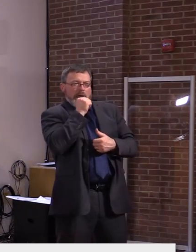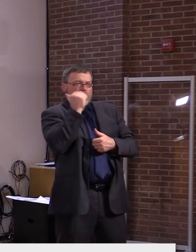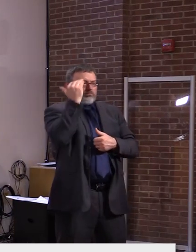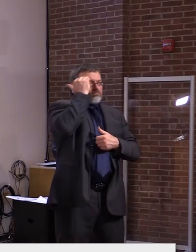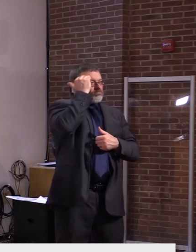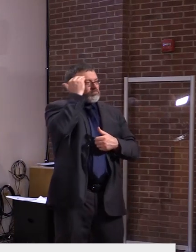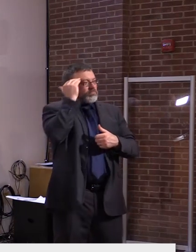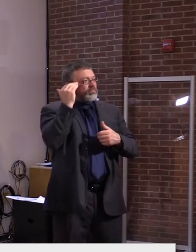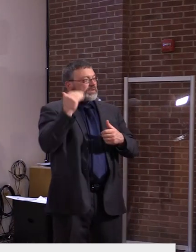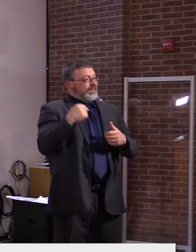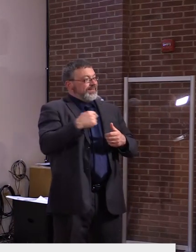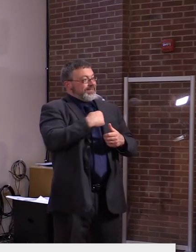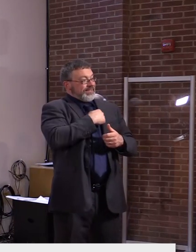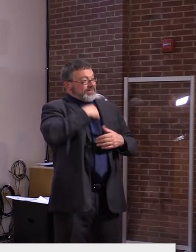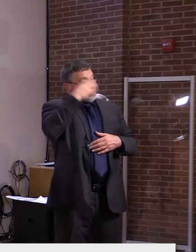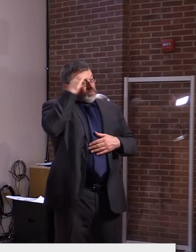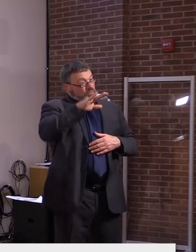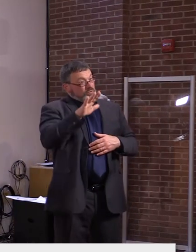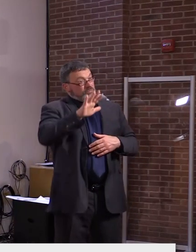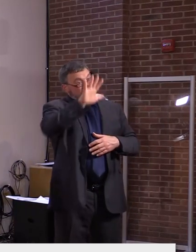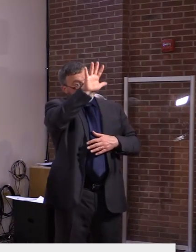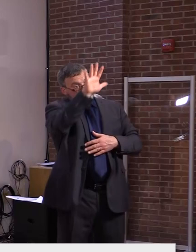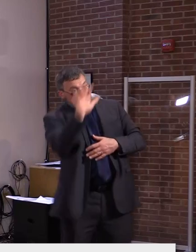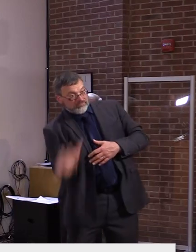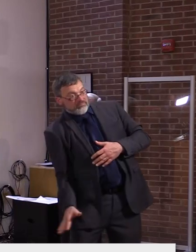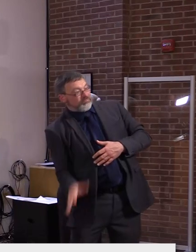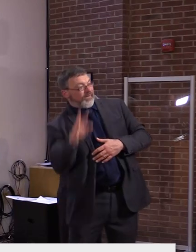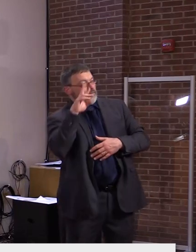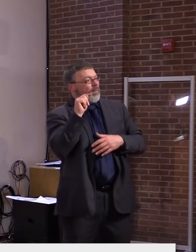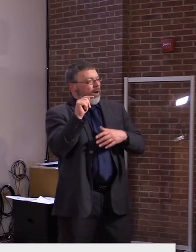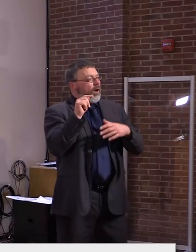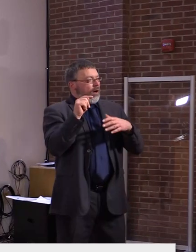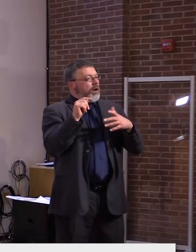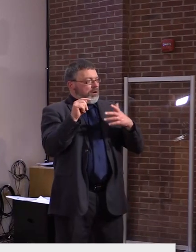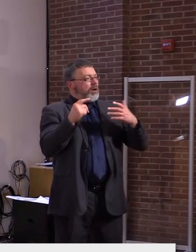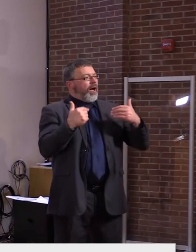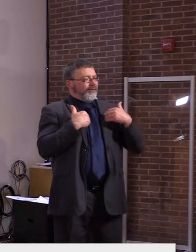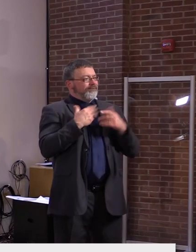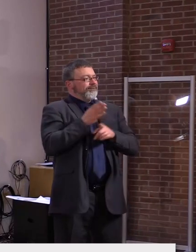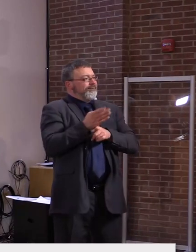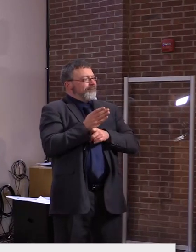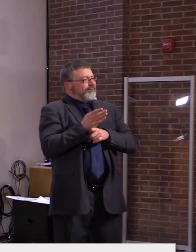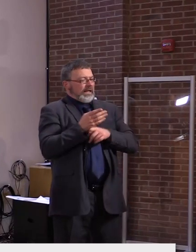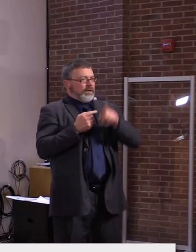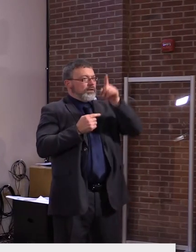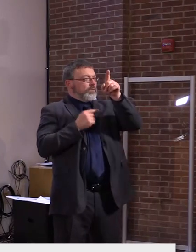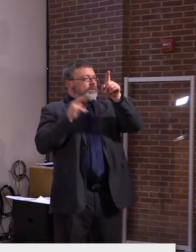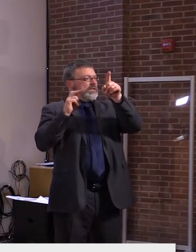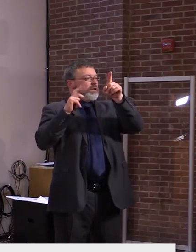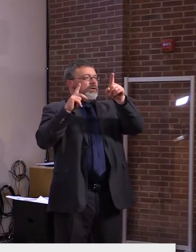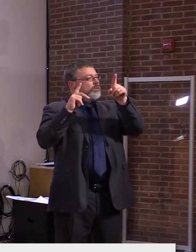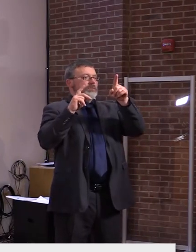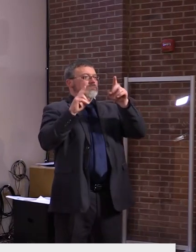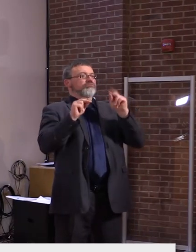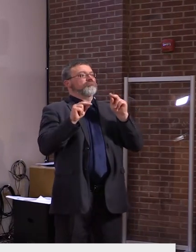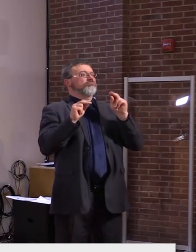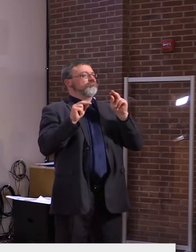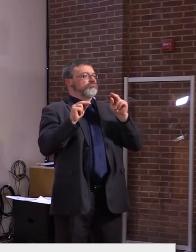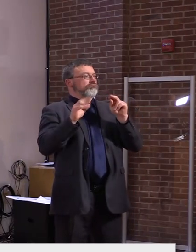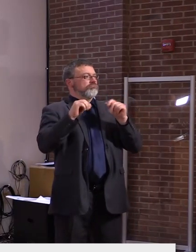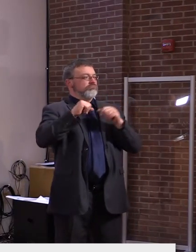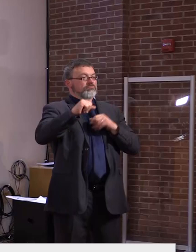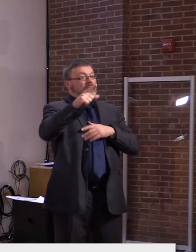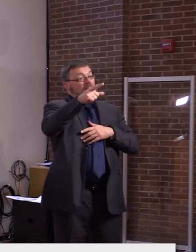of people that are not totally skeptical and resistant. They're just either apathetic about it, or they're not